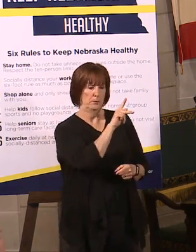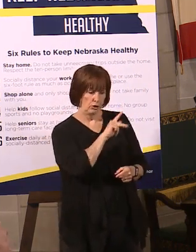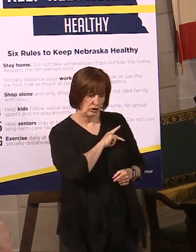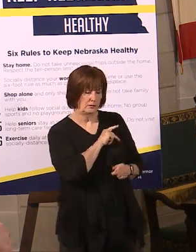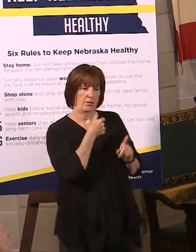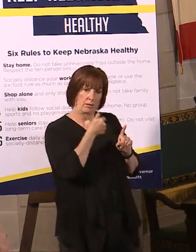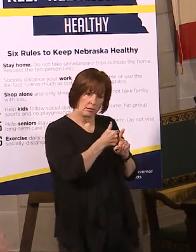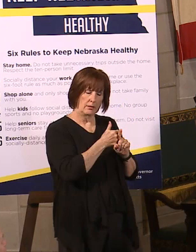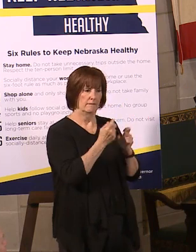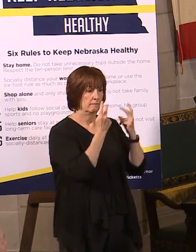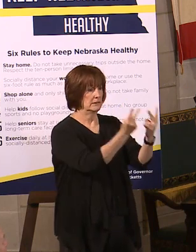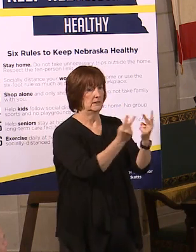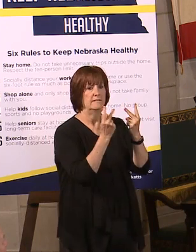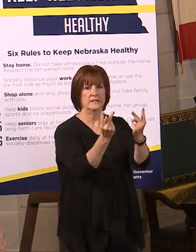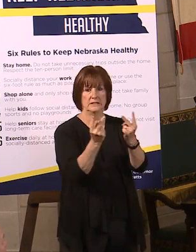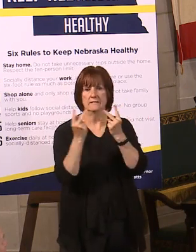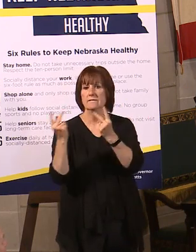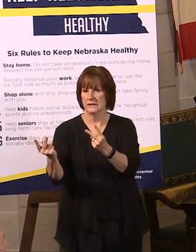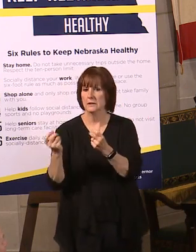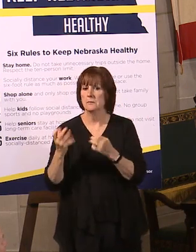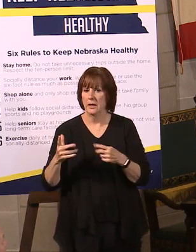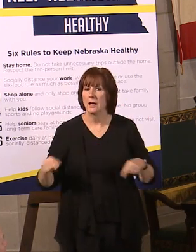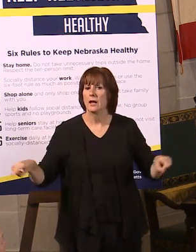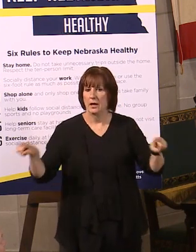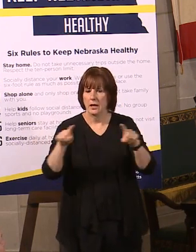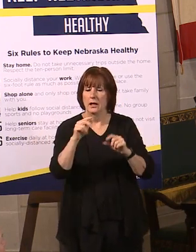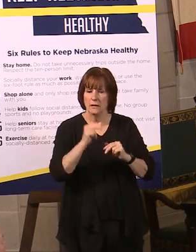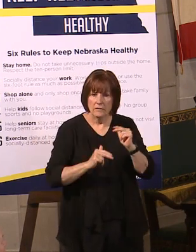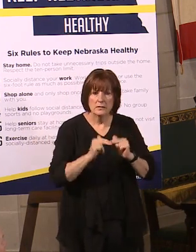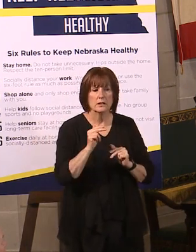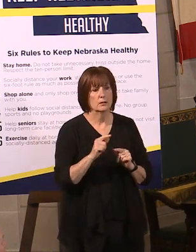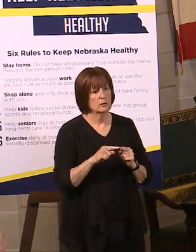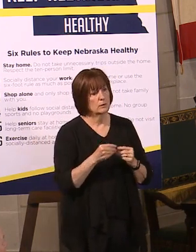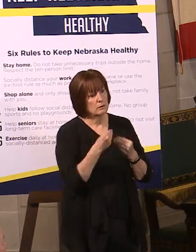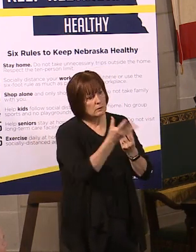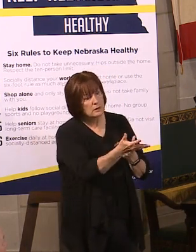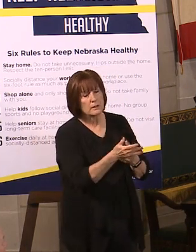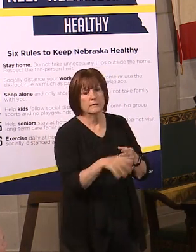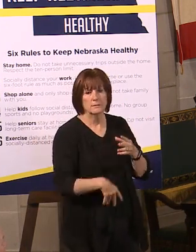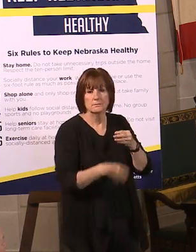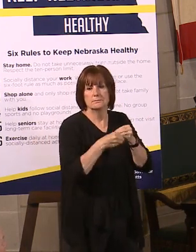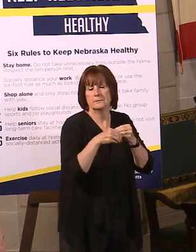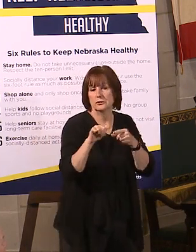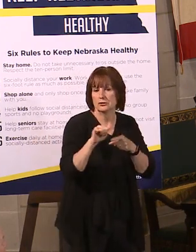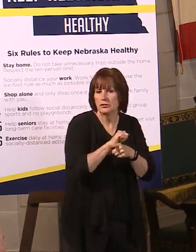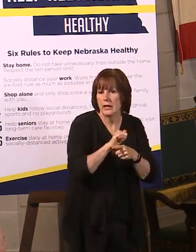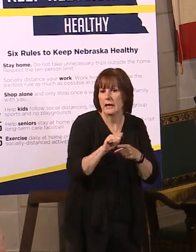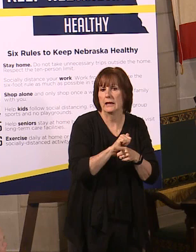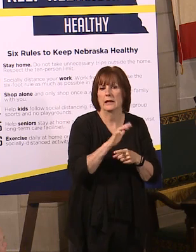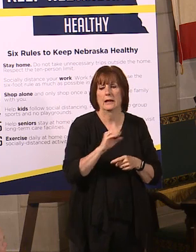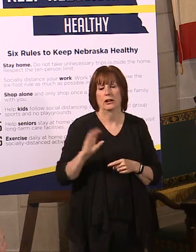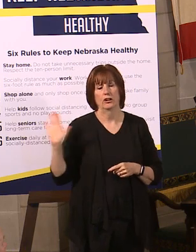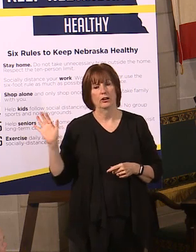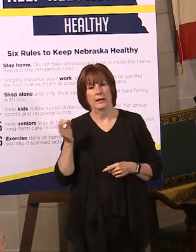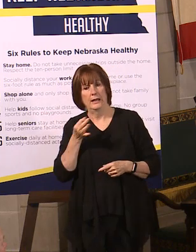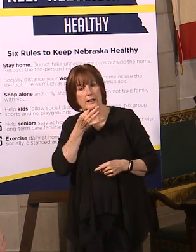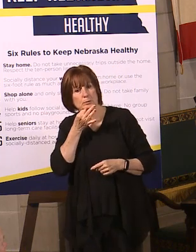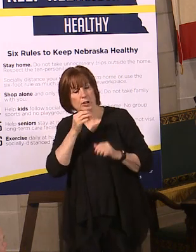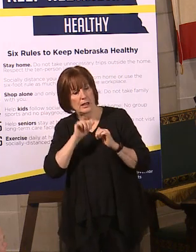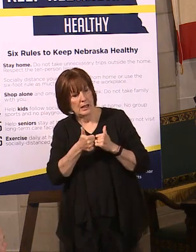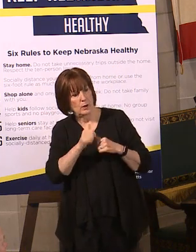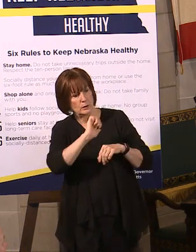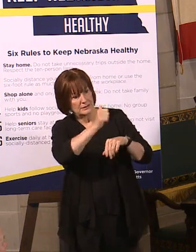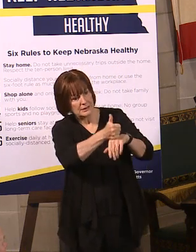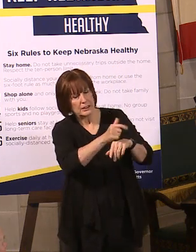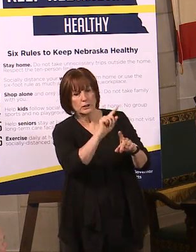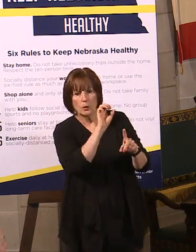the long-term care assisted living facilities to just give them additional training and expertise on how to set up these